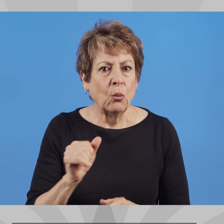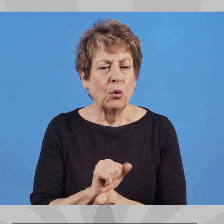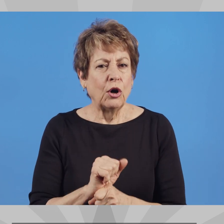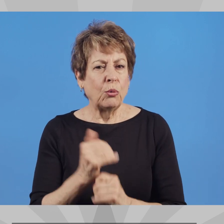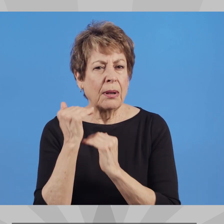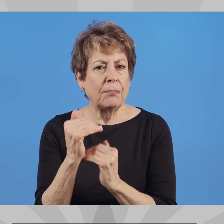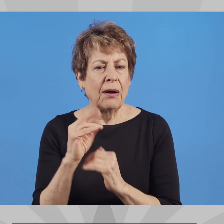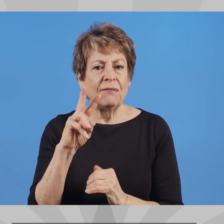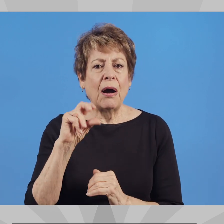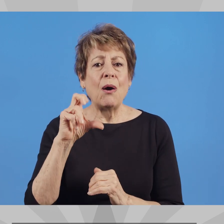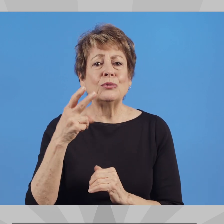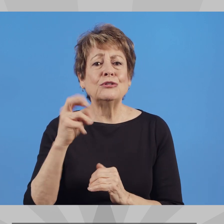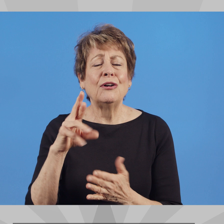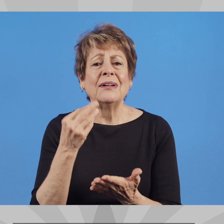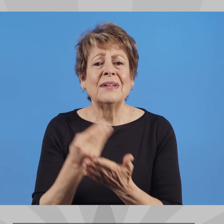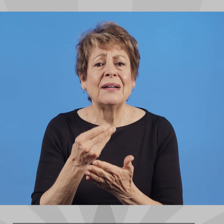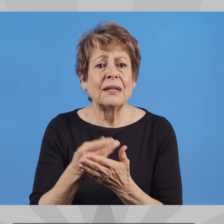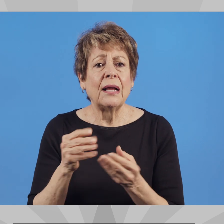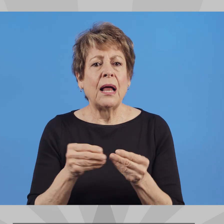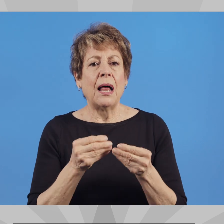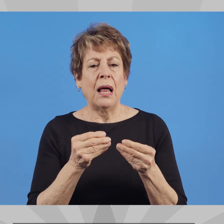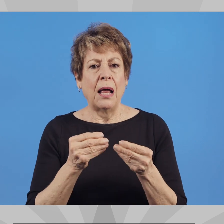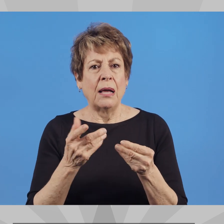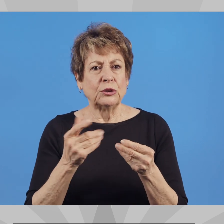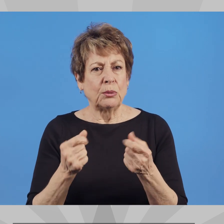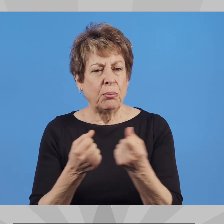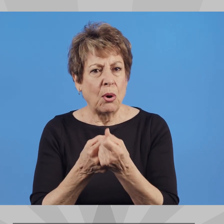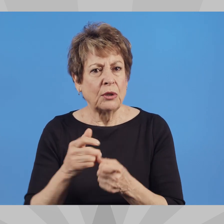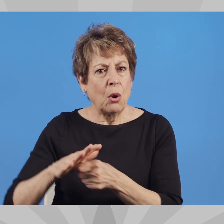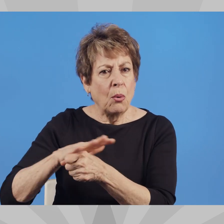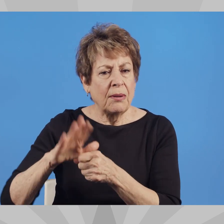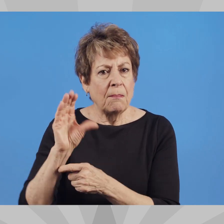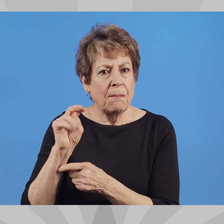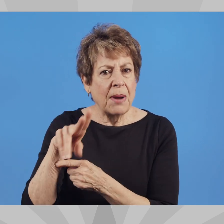I will work to limit voucher funding and support local bond elections.